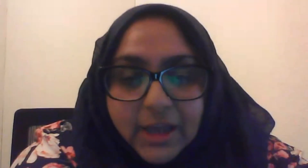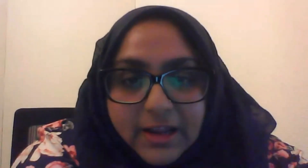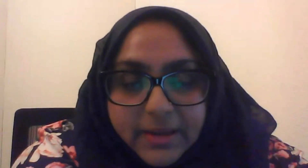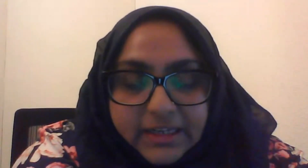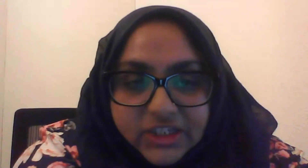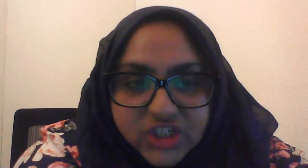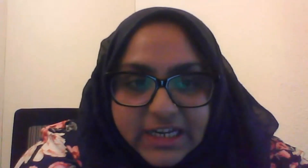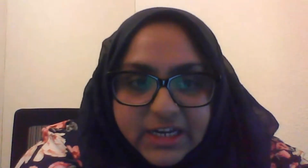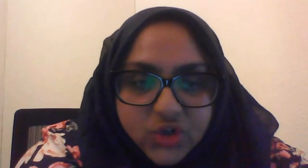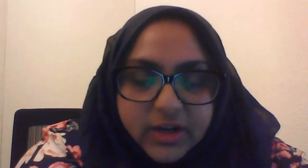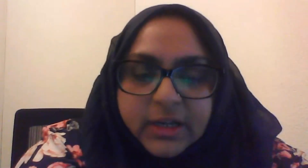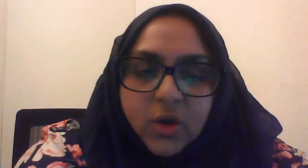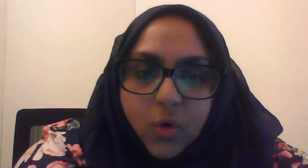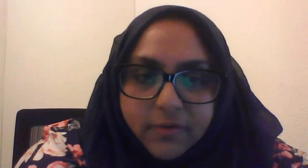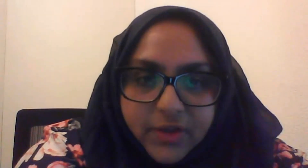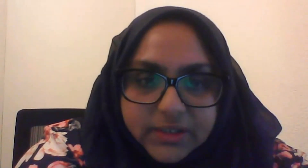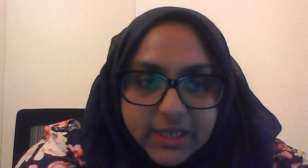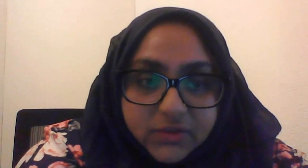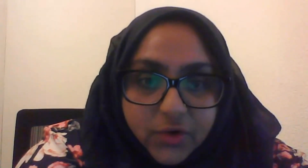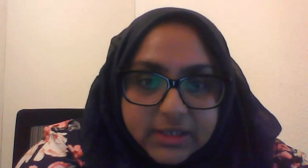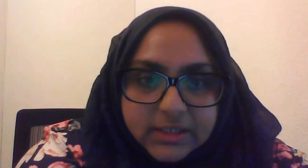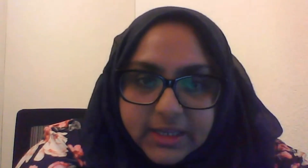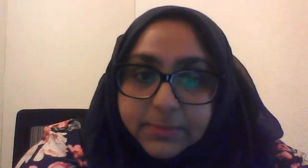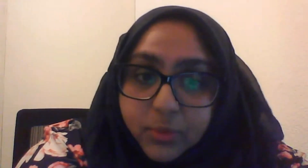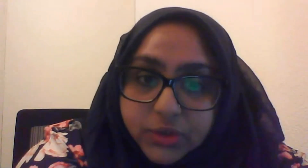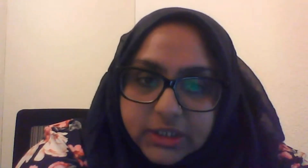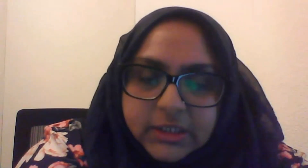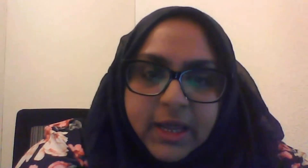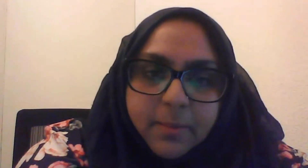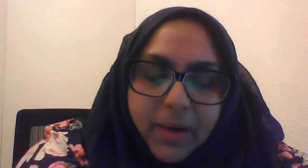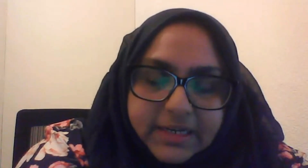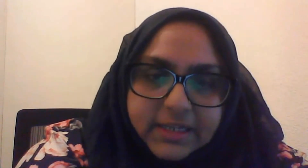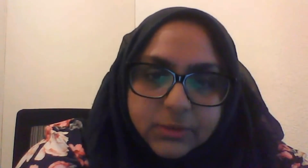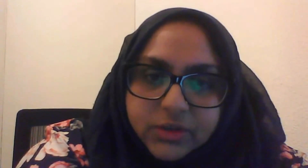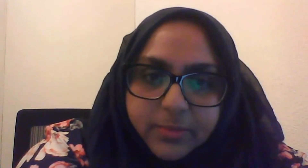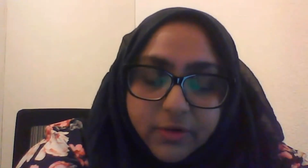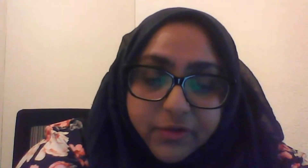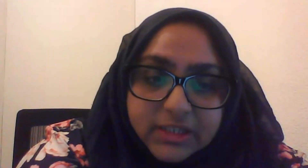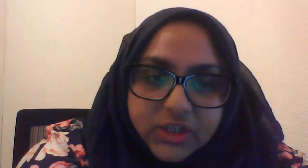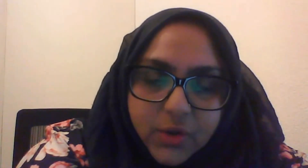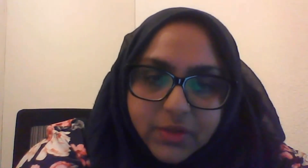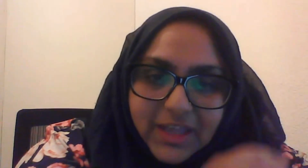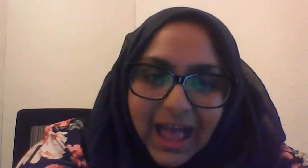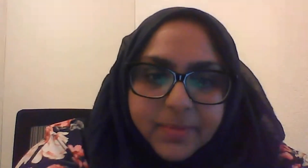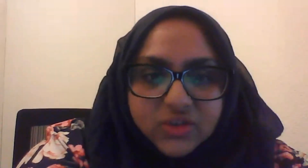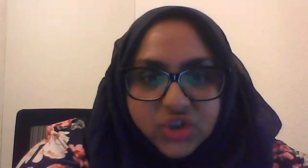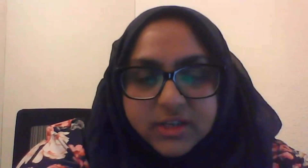necessarily being digitally literate, all of those things for us is important. But it is also important for us to note that the app is just